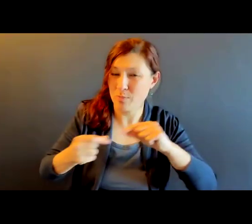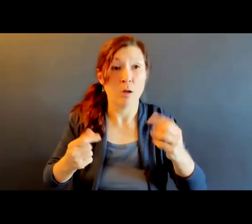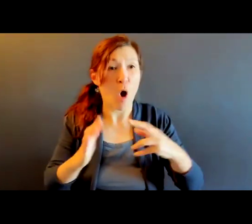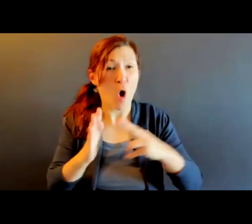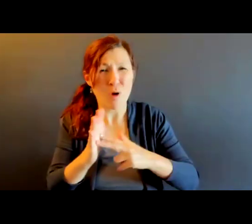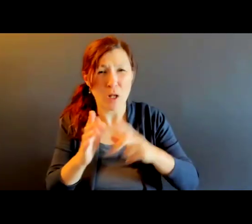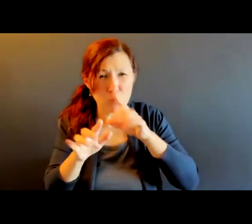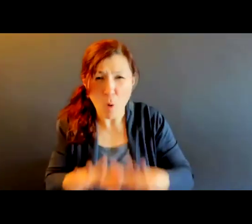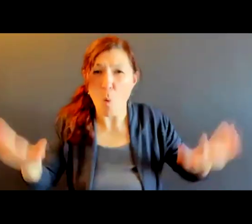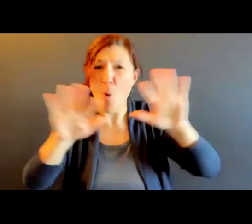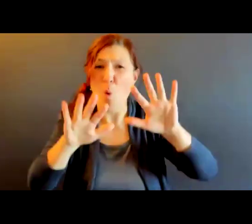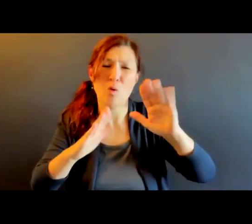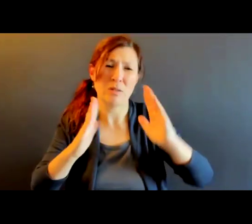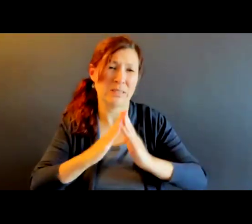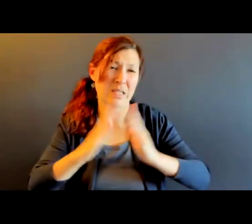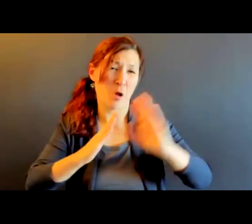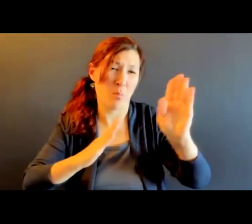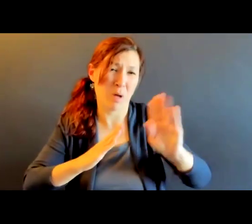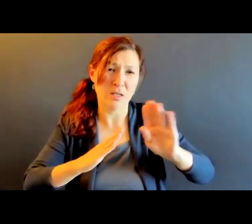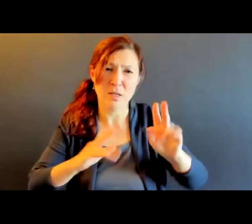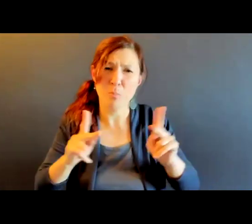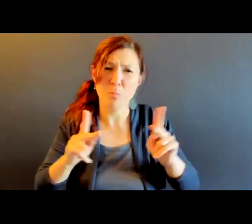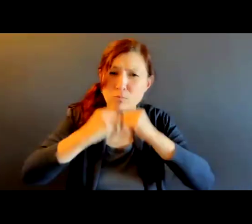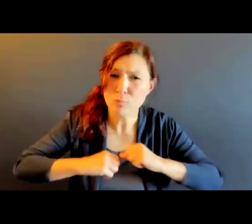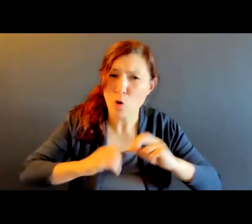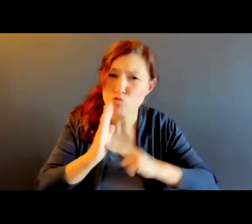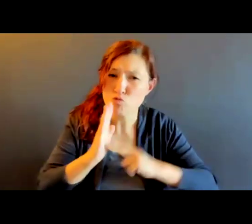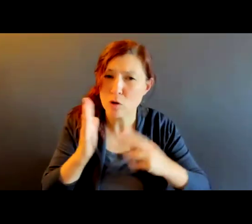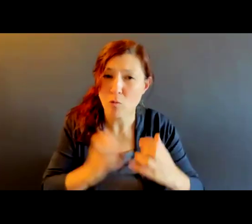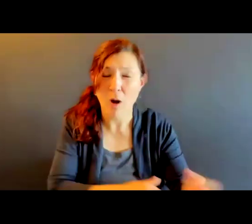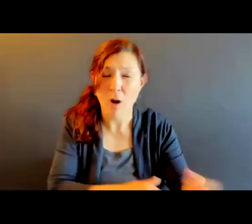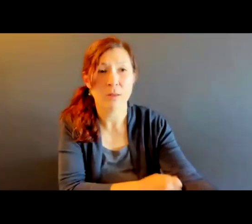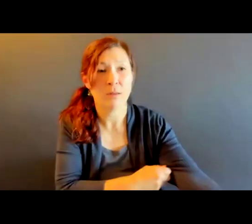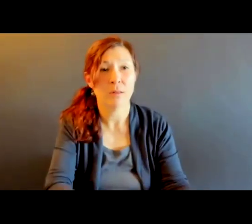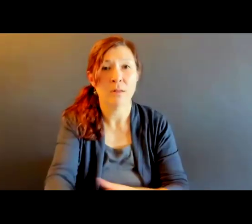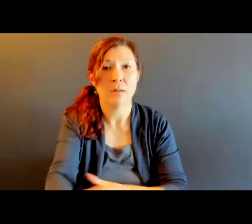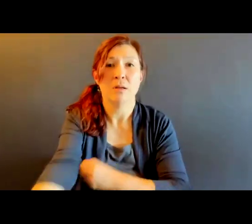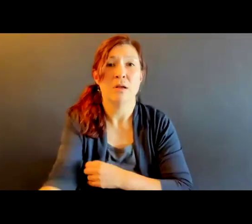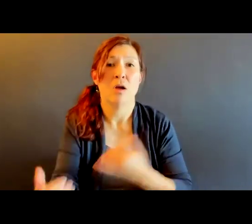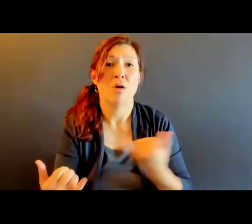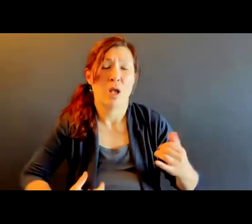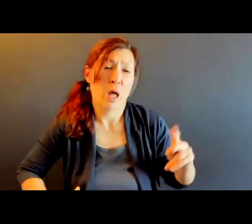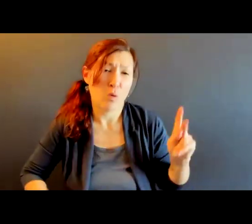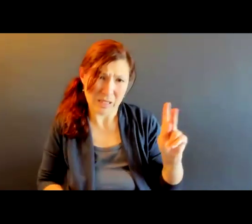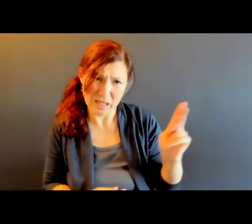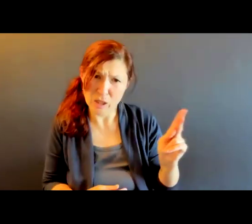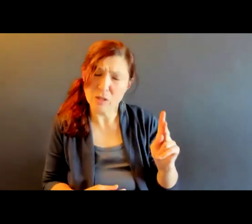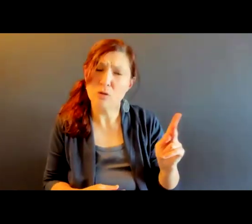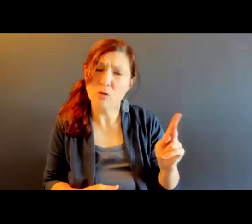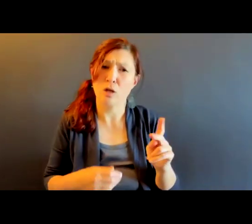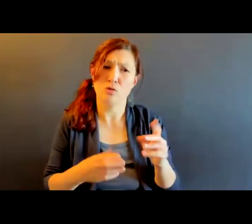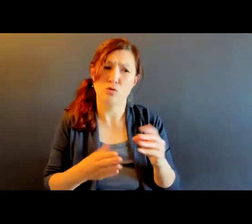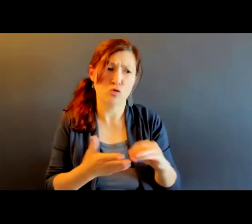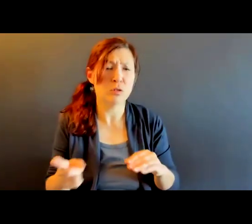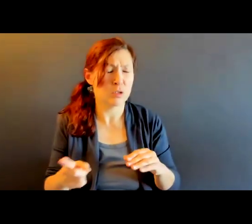throughout our city. The district's early literacy measures show that kindergartners are mastering the foundations